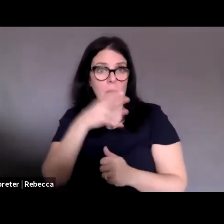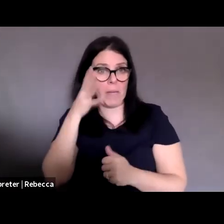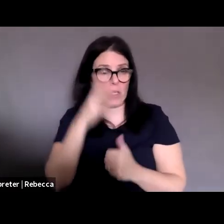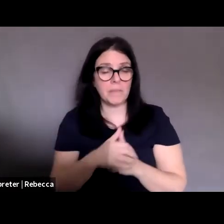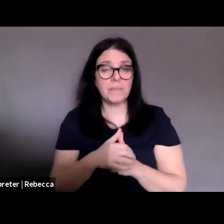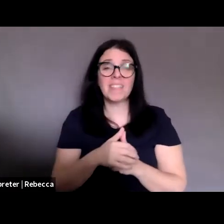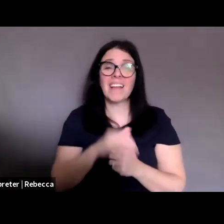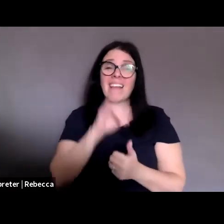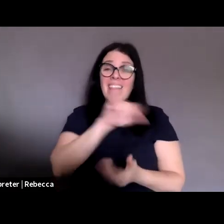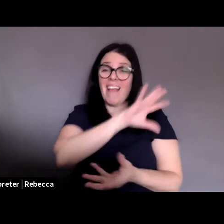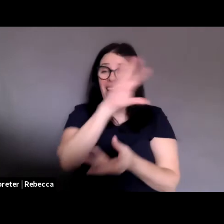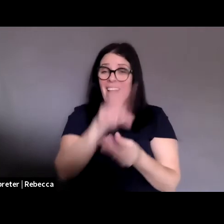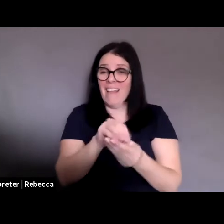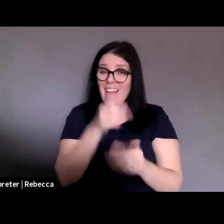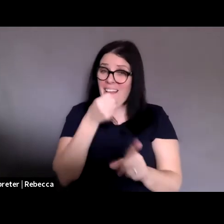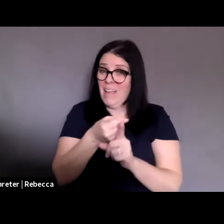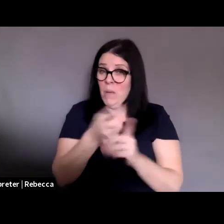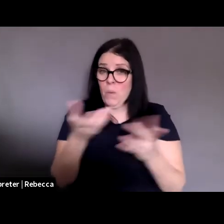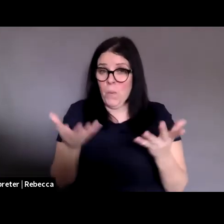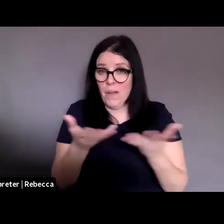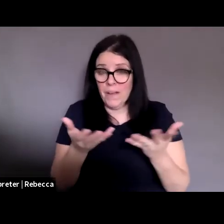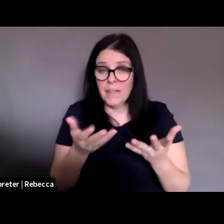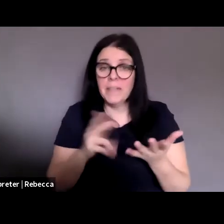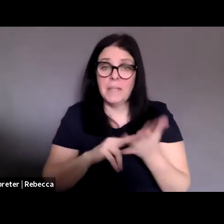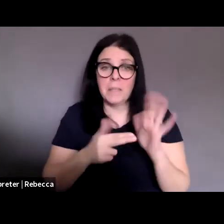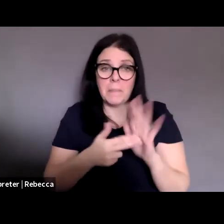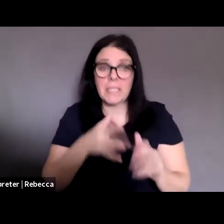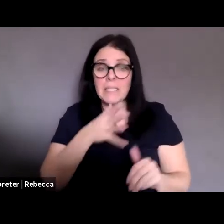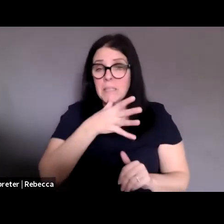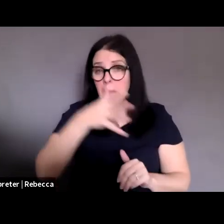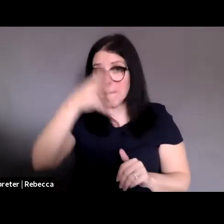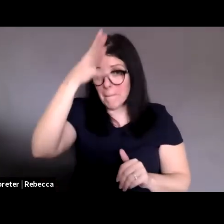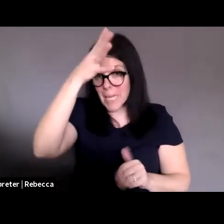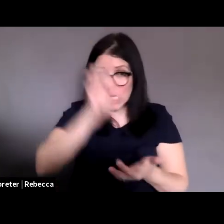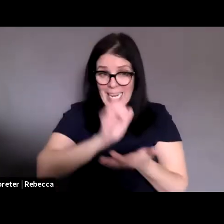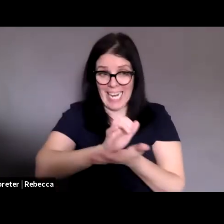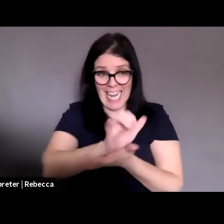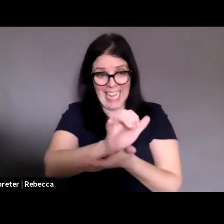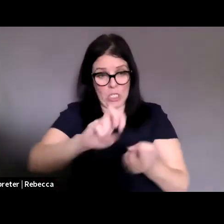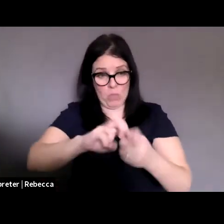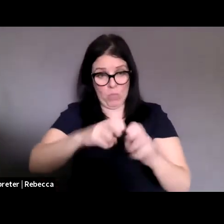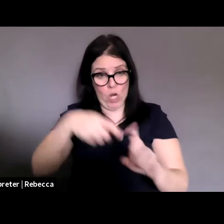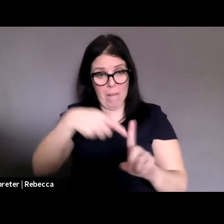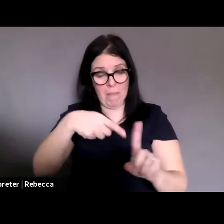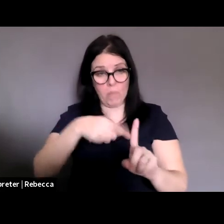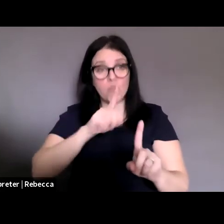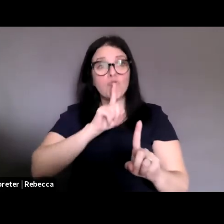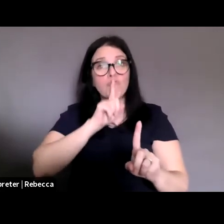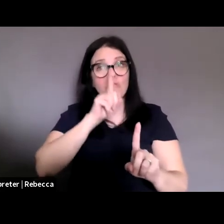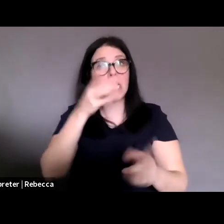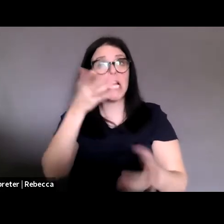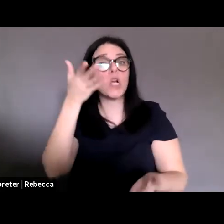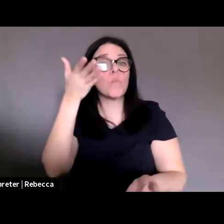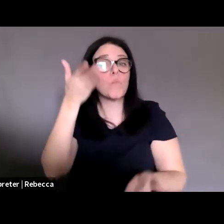this probably means that the parent alienation problem is likely far worse than the case